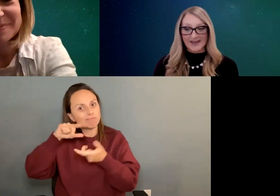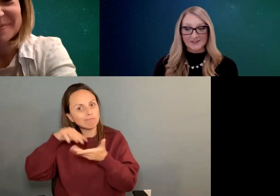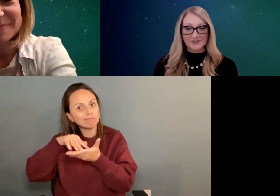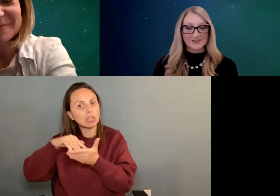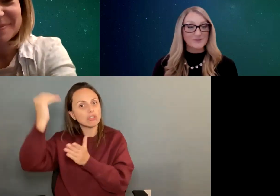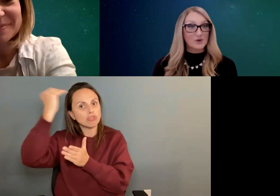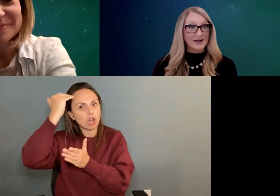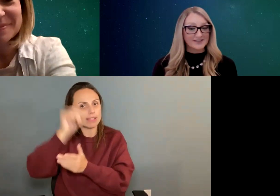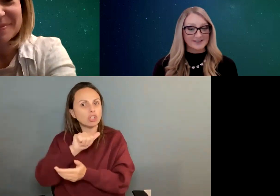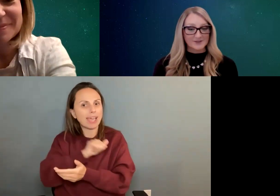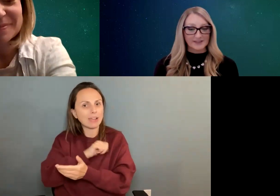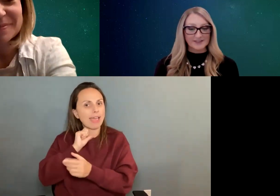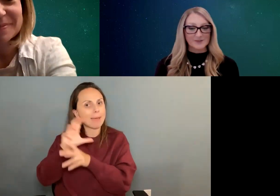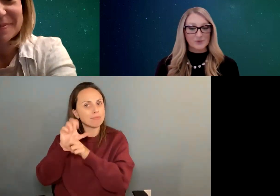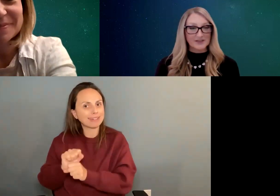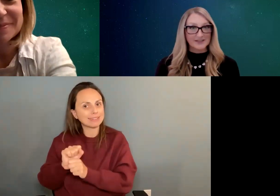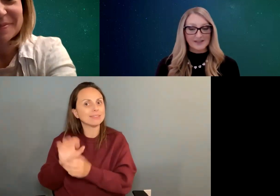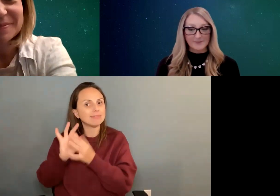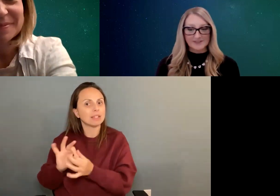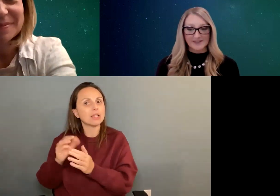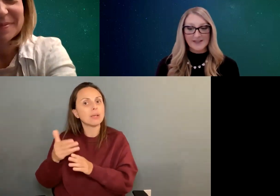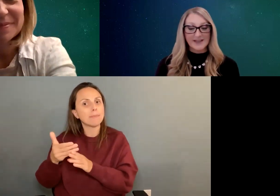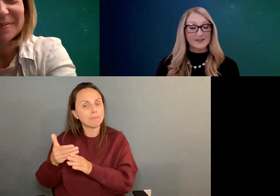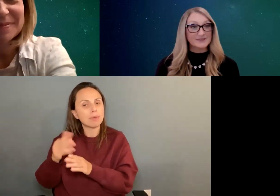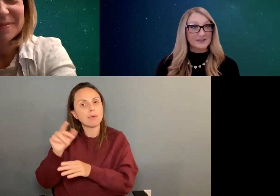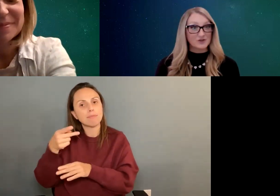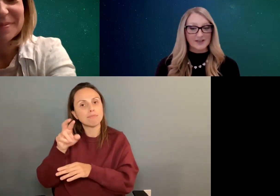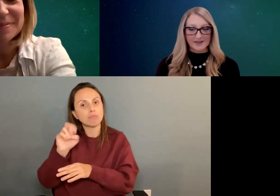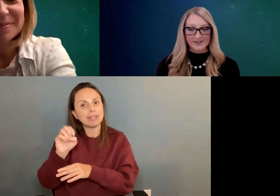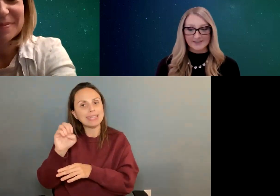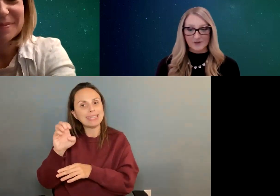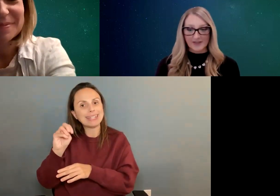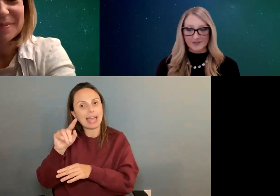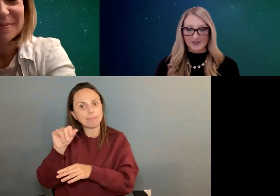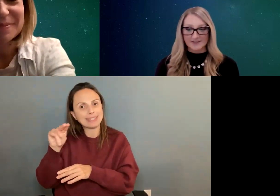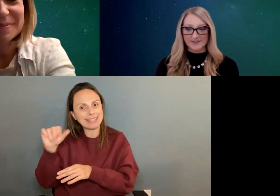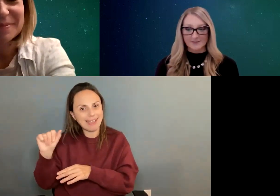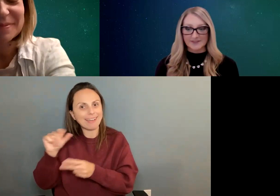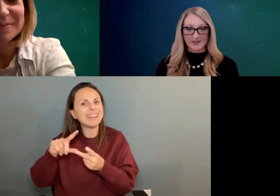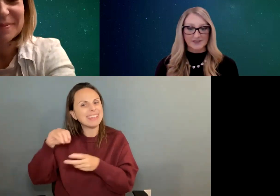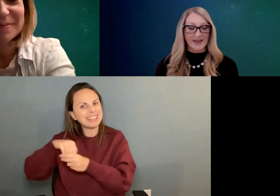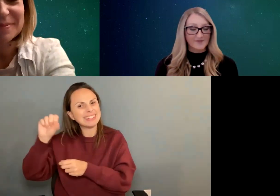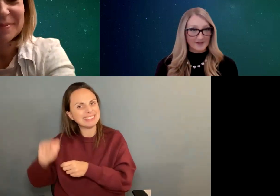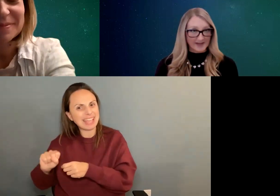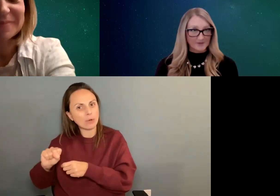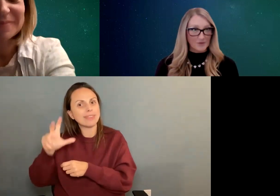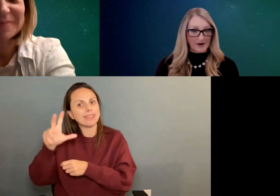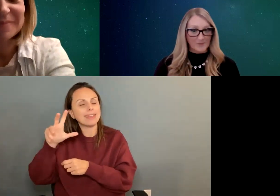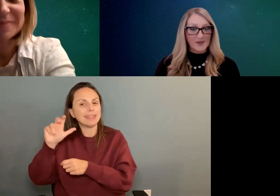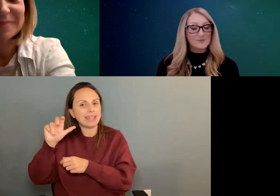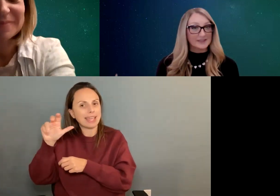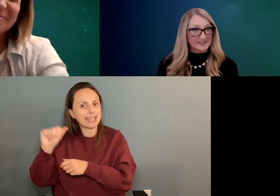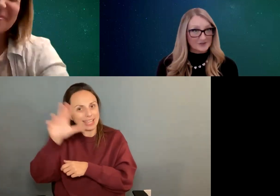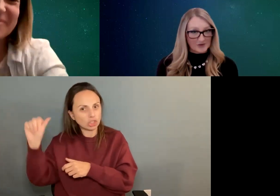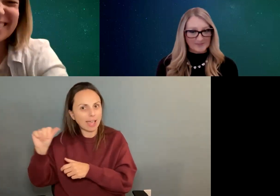knowledge, attitudes, and practices related to pre-eclampsia and obstetric care in South Asia and Sub-Saharan Africa.